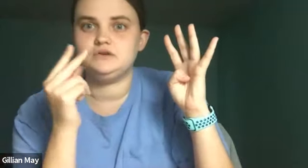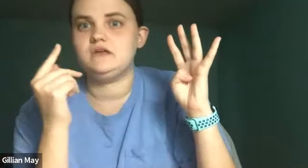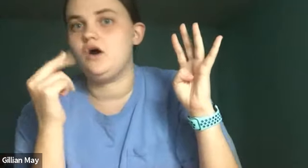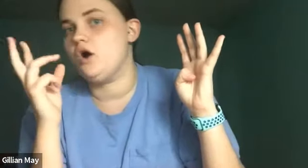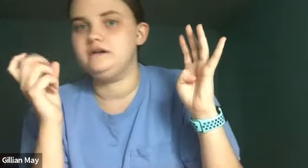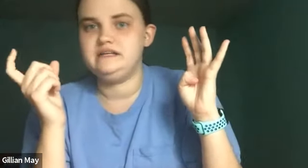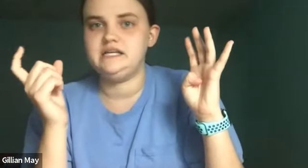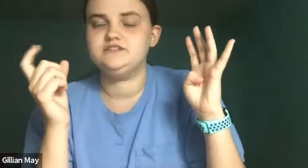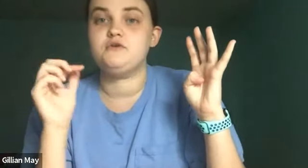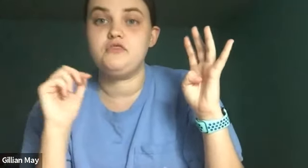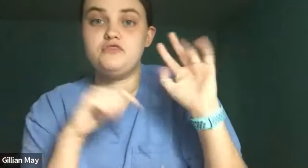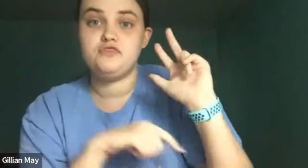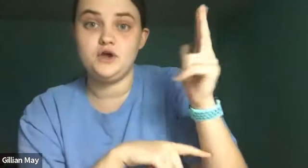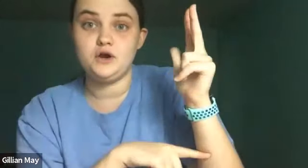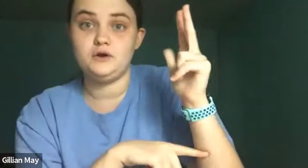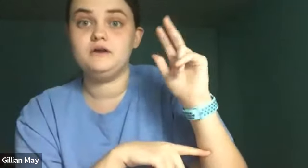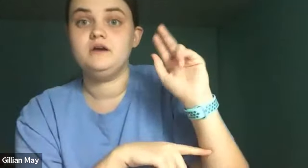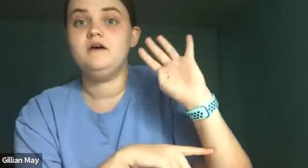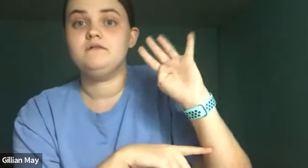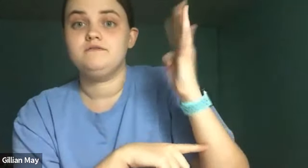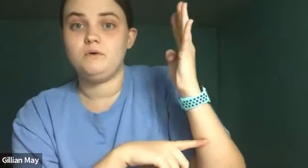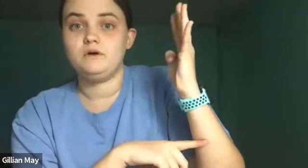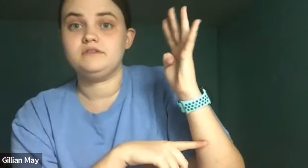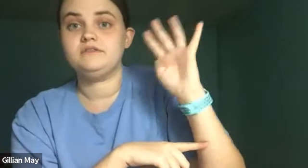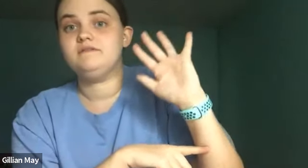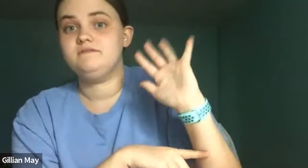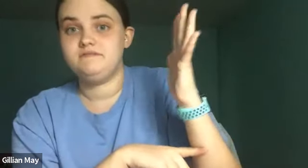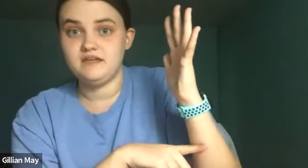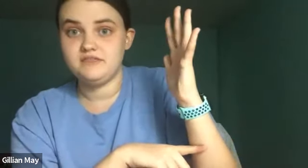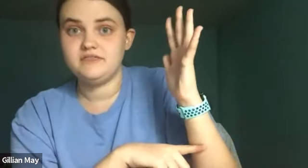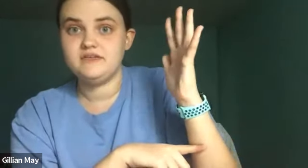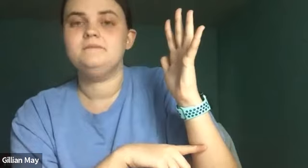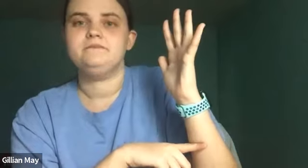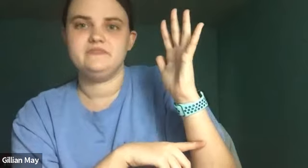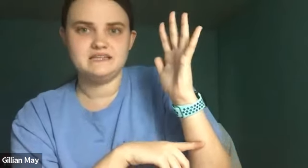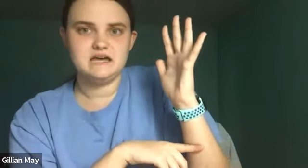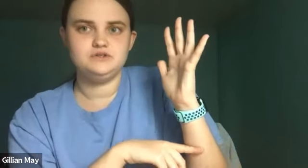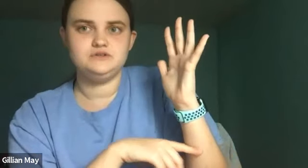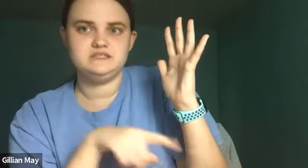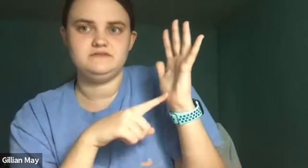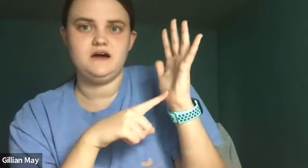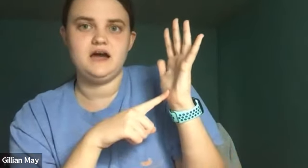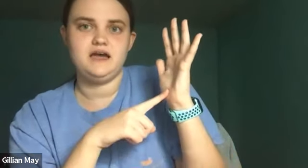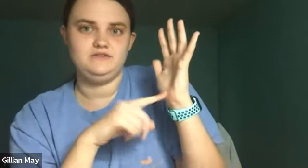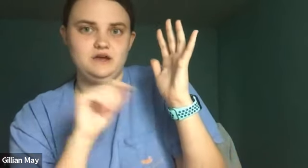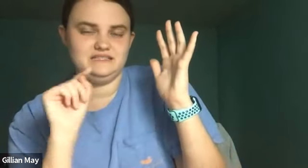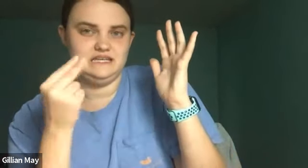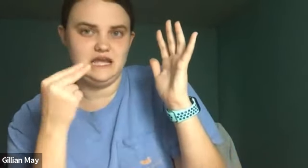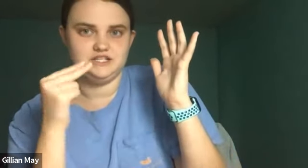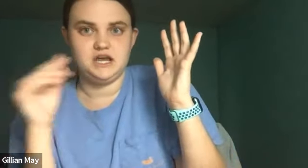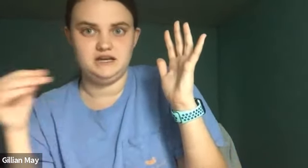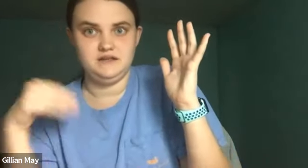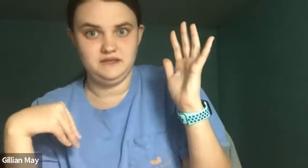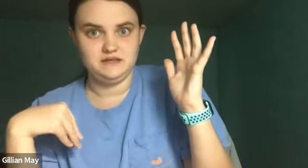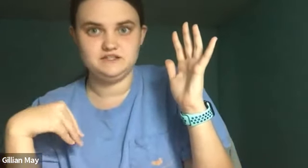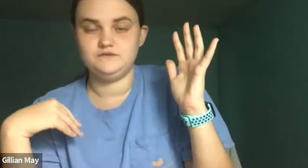that RD. So 3rd, 4th, 5th. That's how you signify that TH added at the end. So if you're